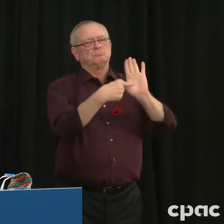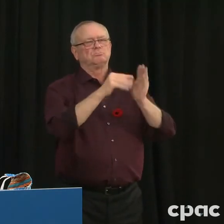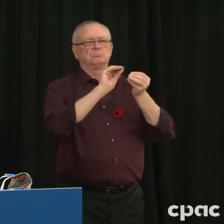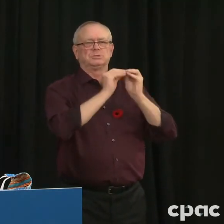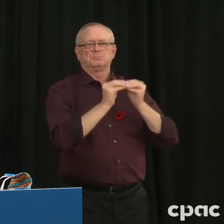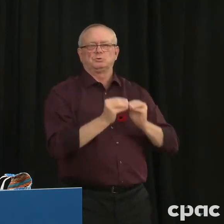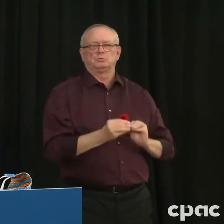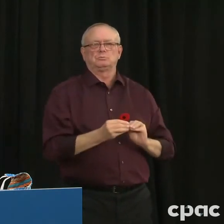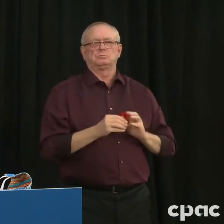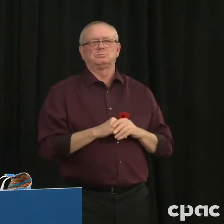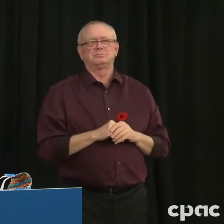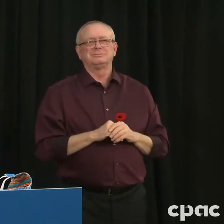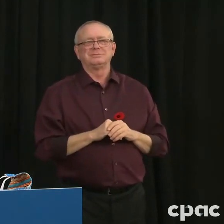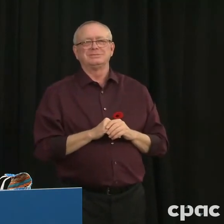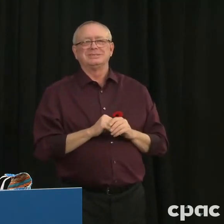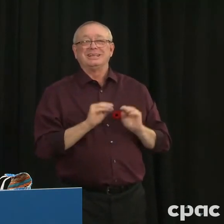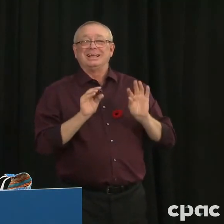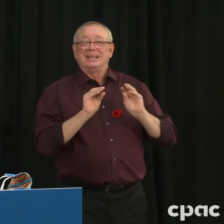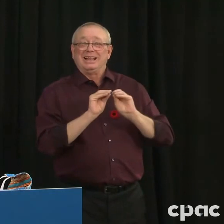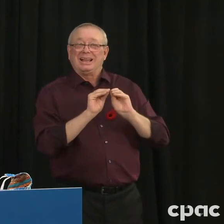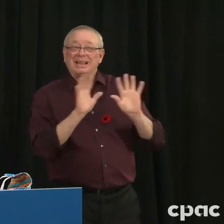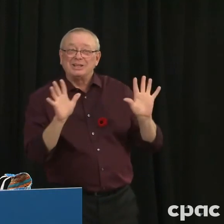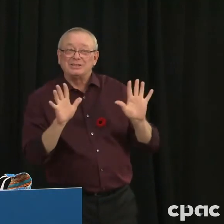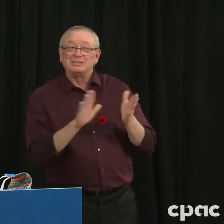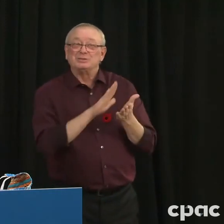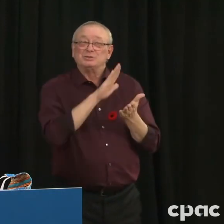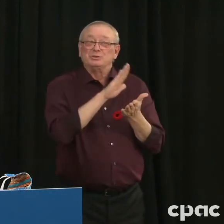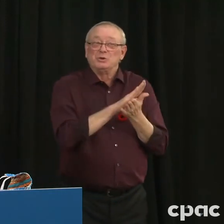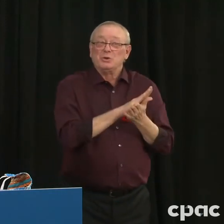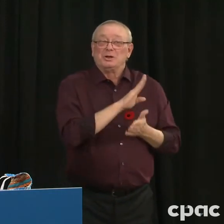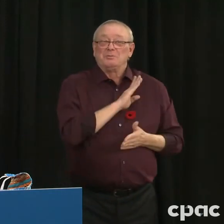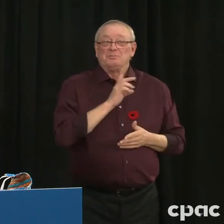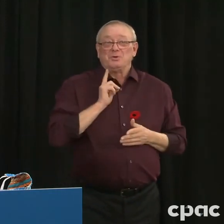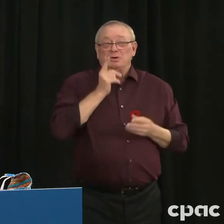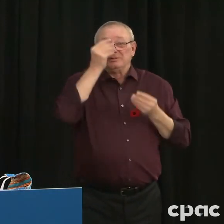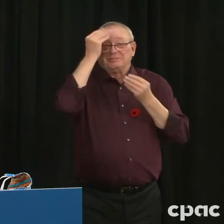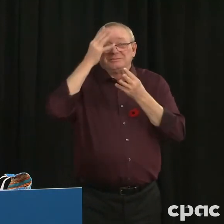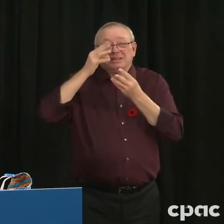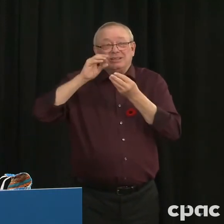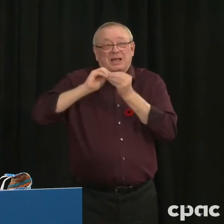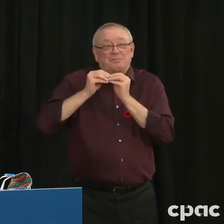to report school board by school board. However, we can look potentially at in-zone reporting.